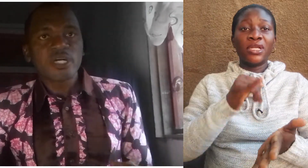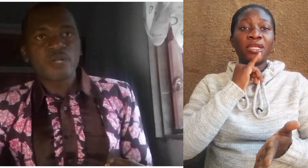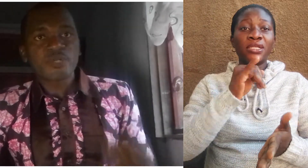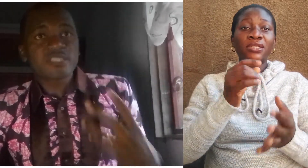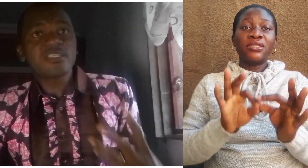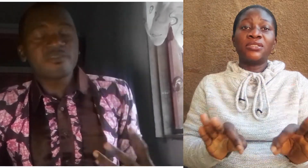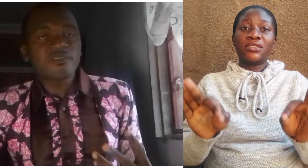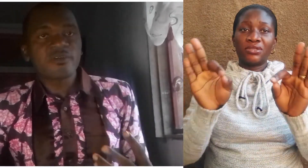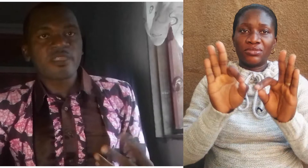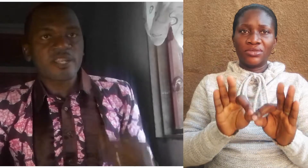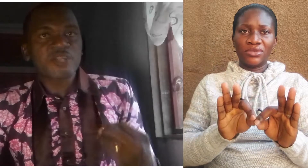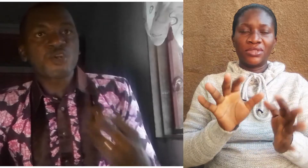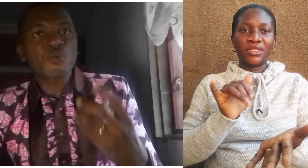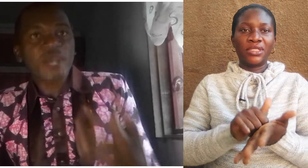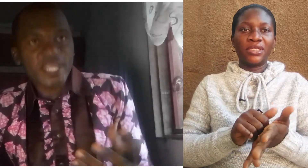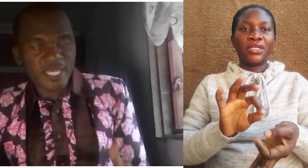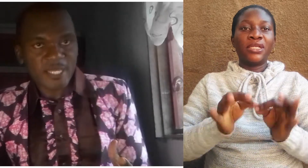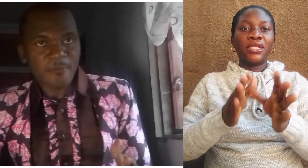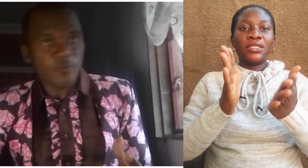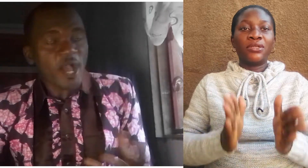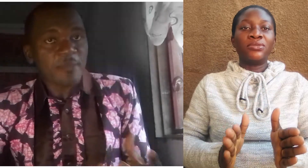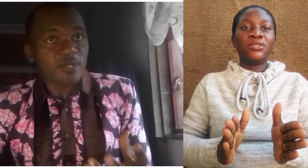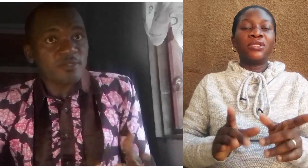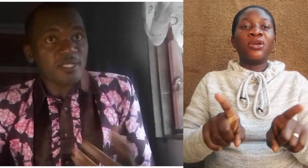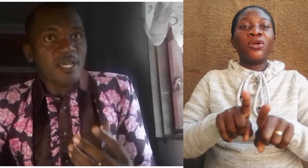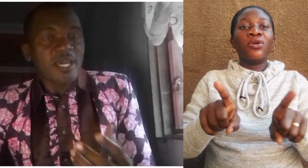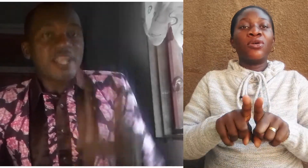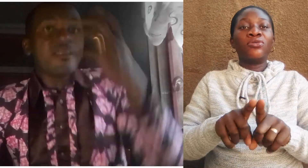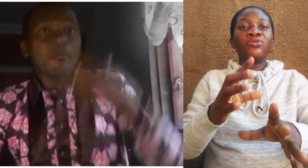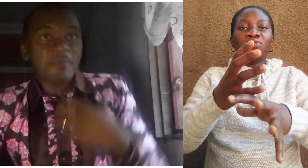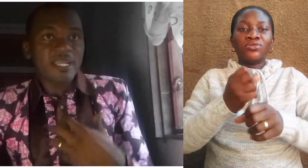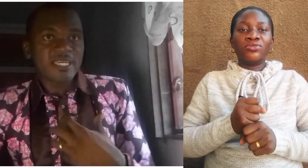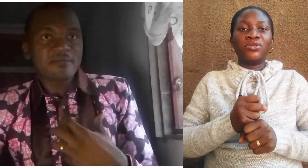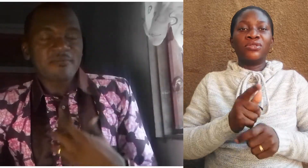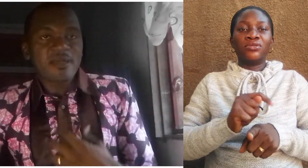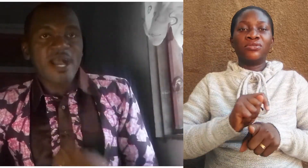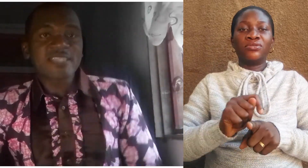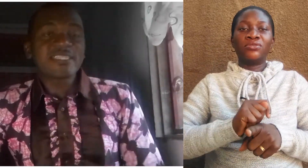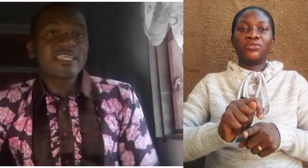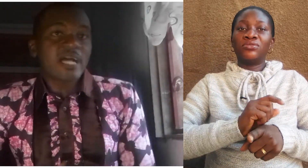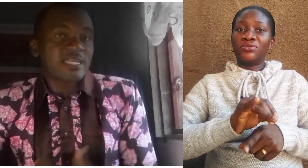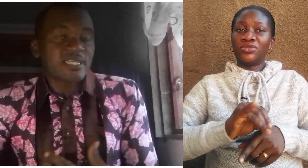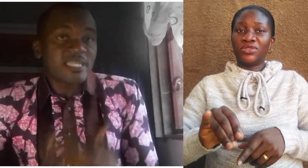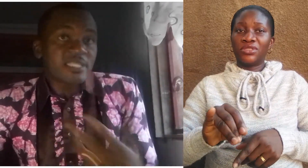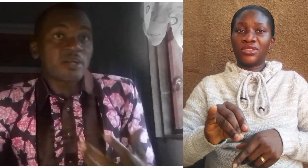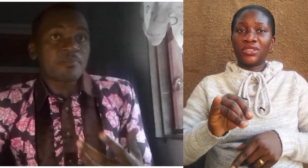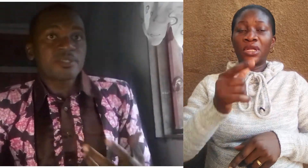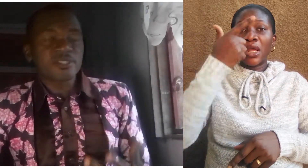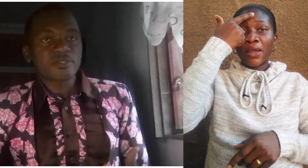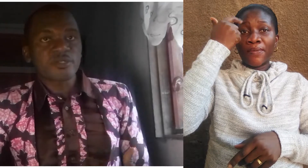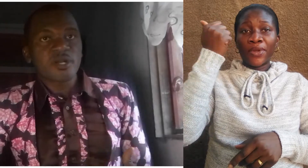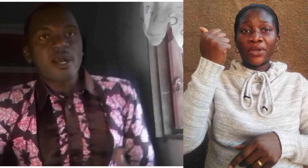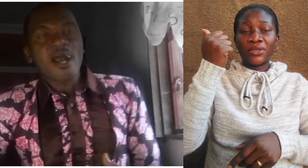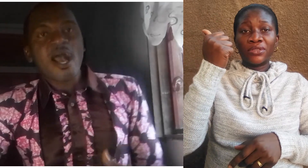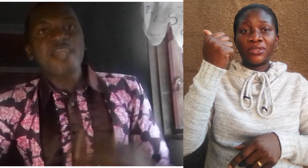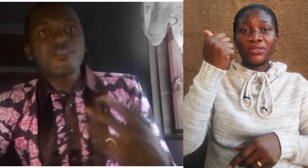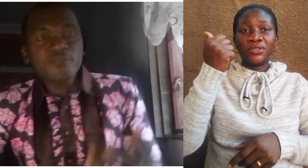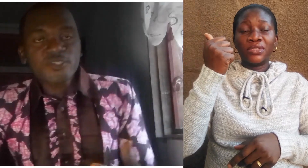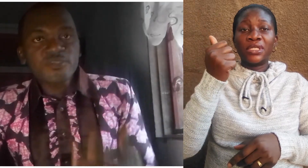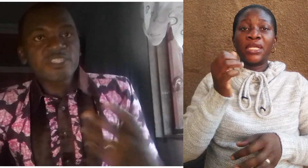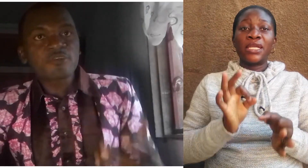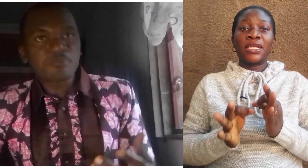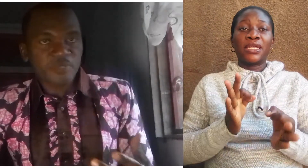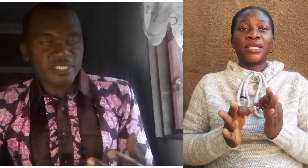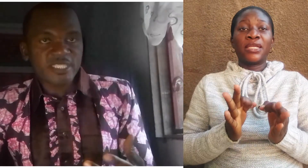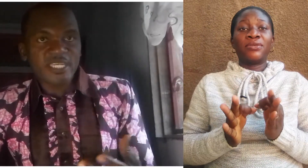also receive the training. Why? Because normally, as an interpreter, I